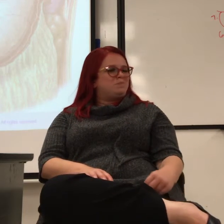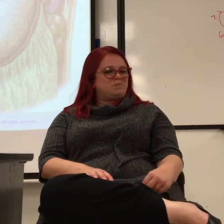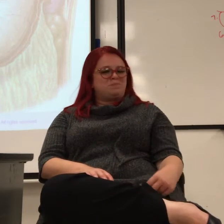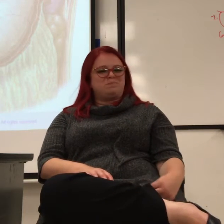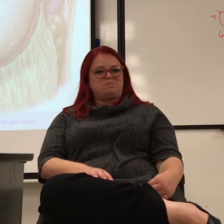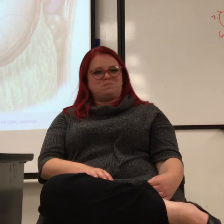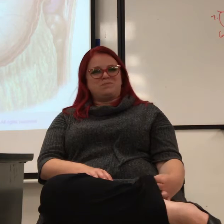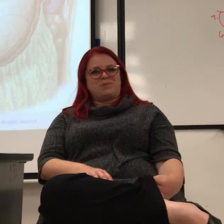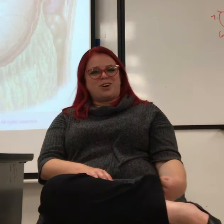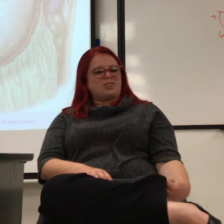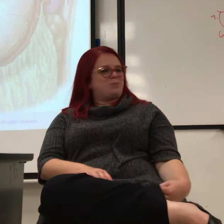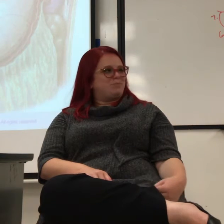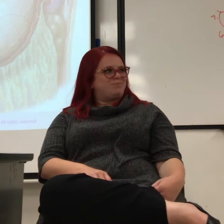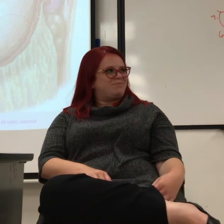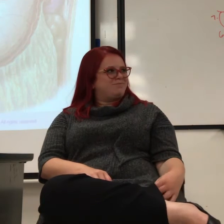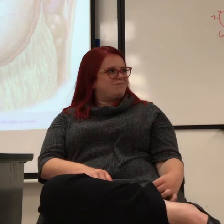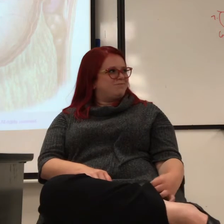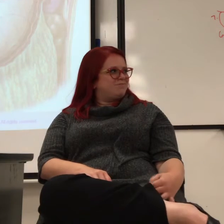gastric artery.